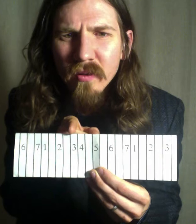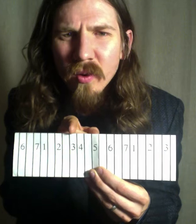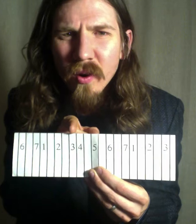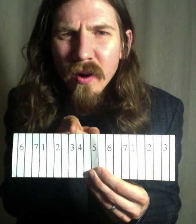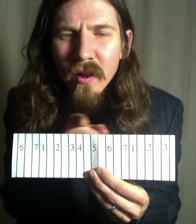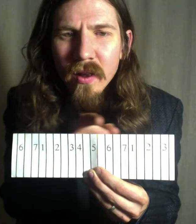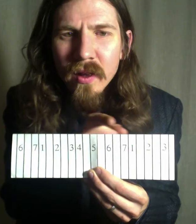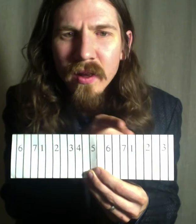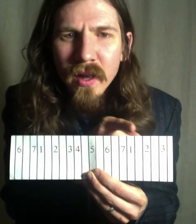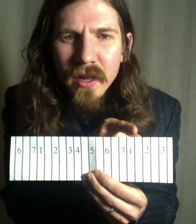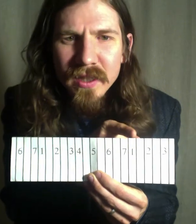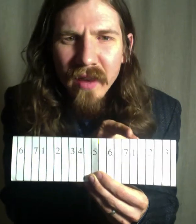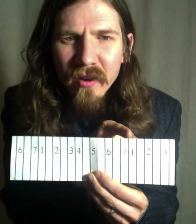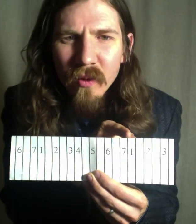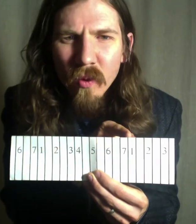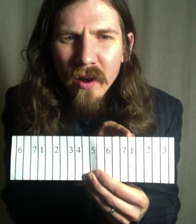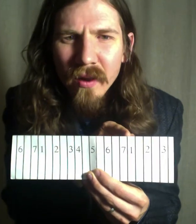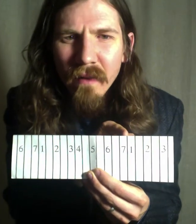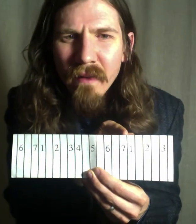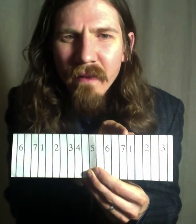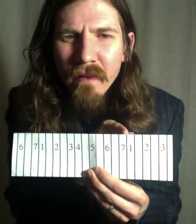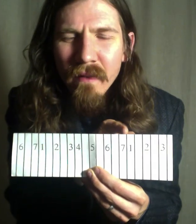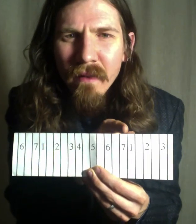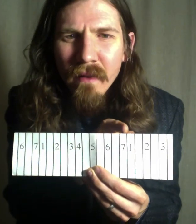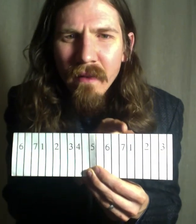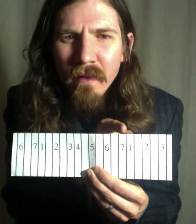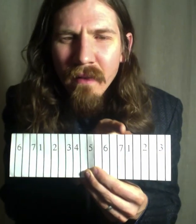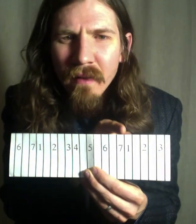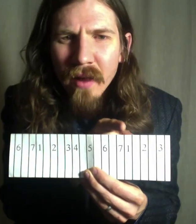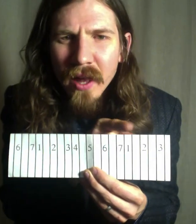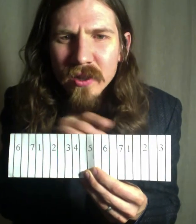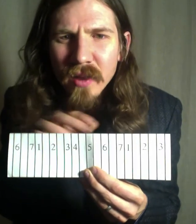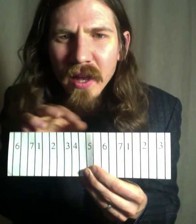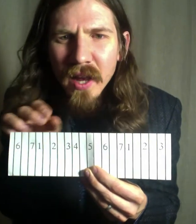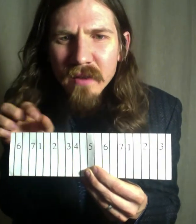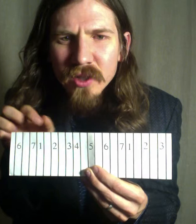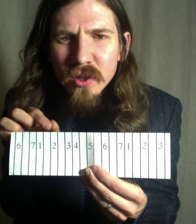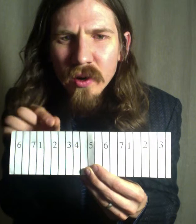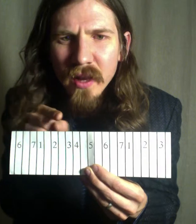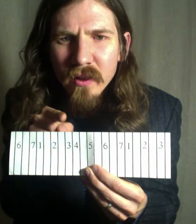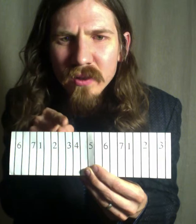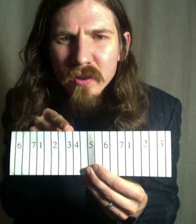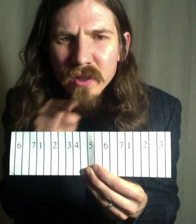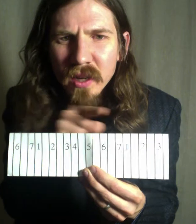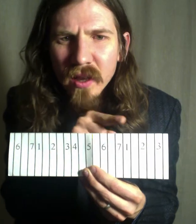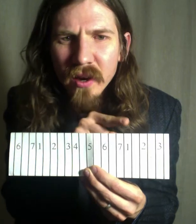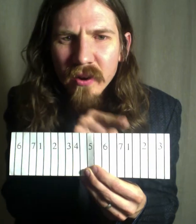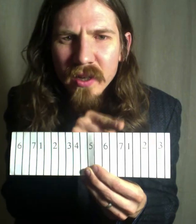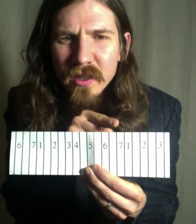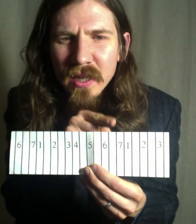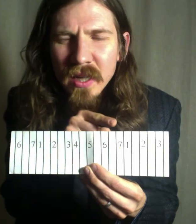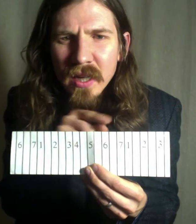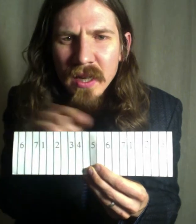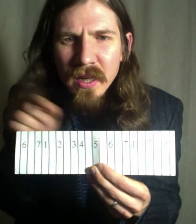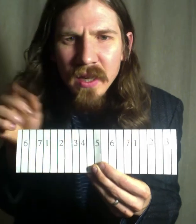3 and 4 and 7 and 1. And so that kind of shortening those two singularities in